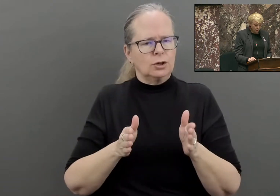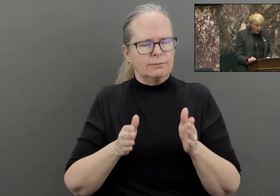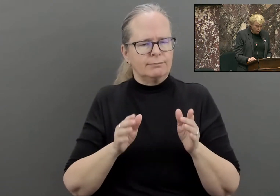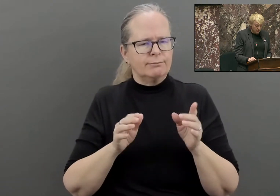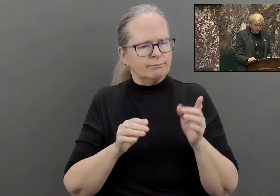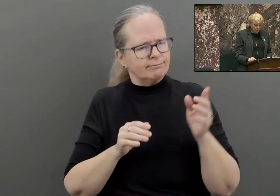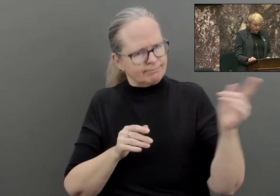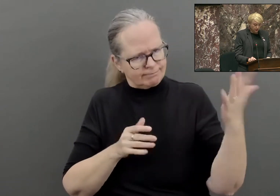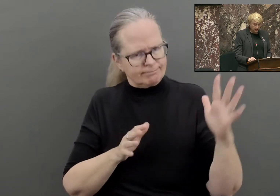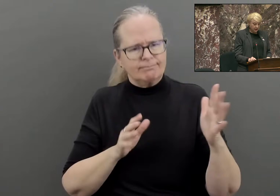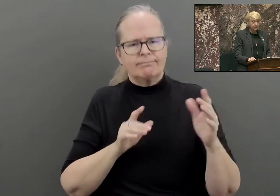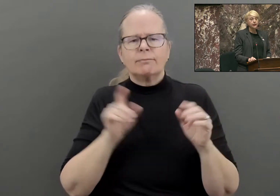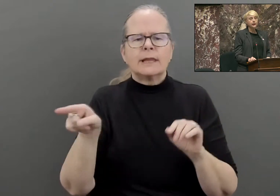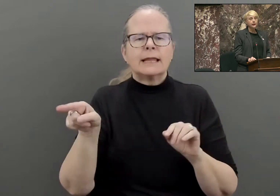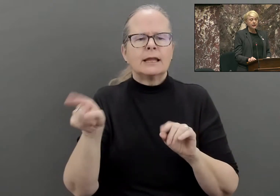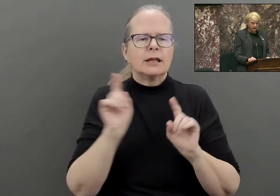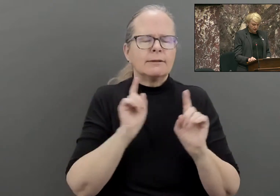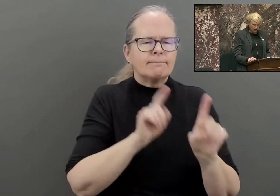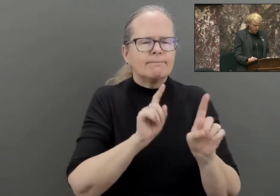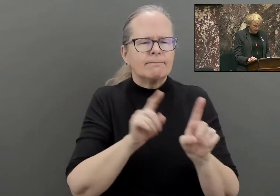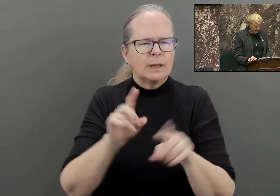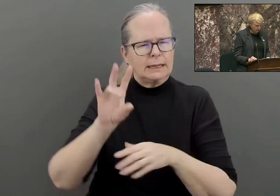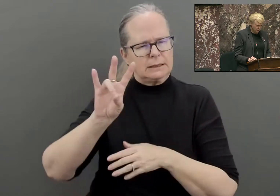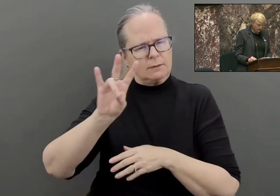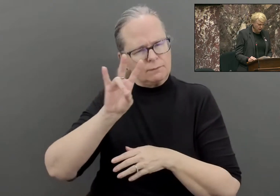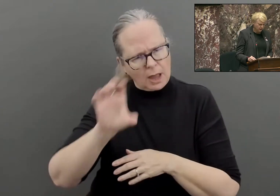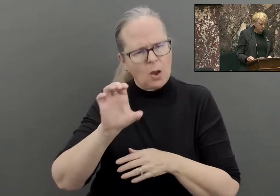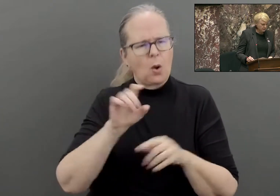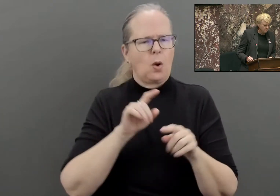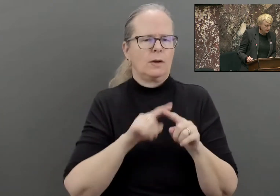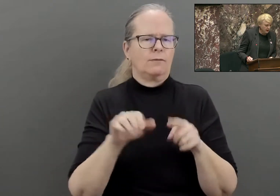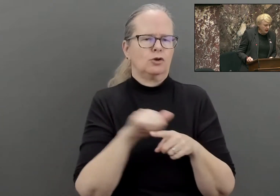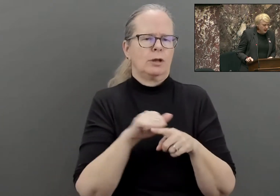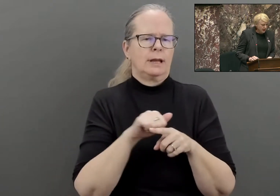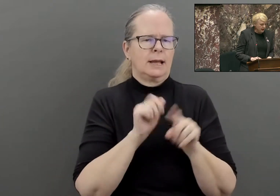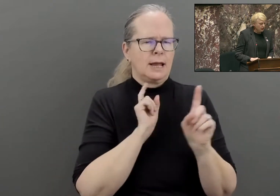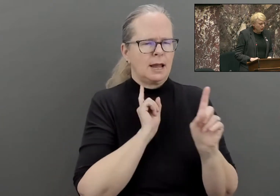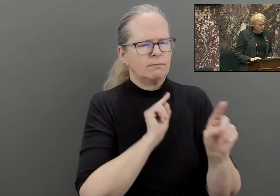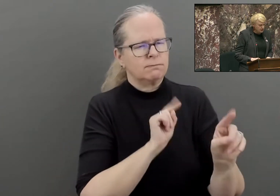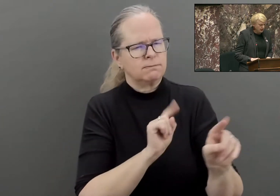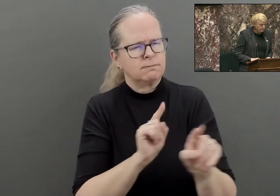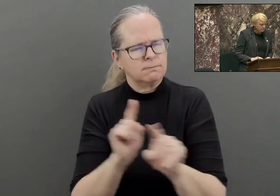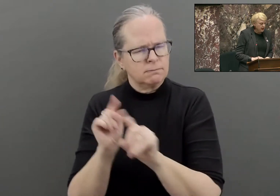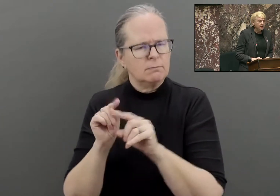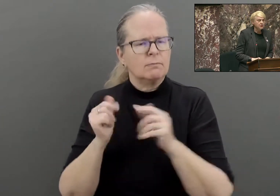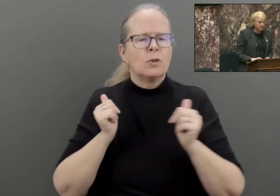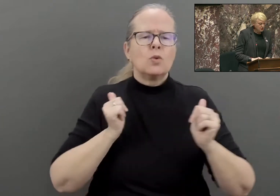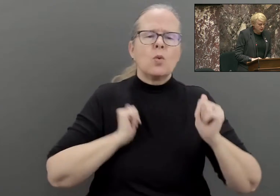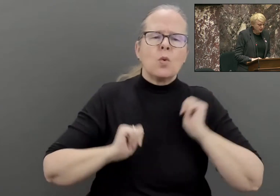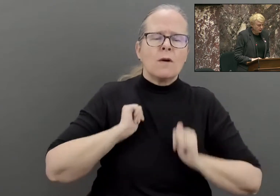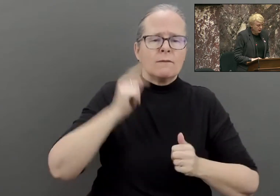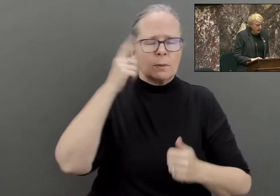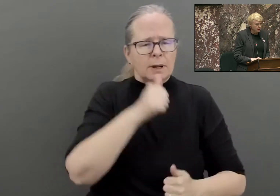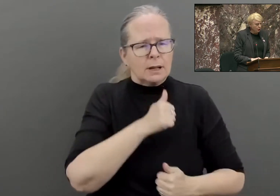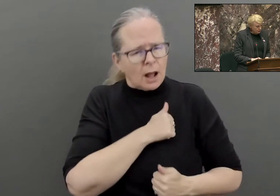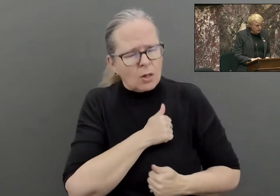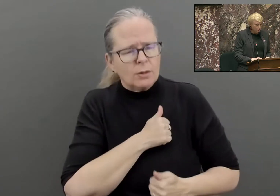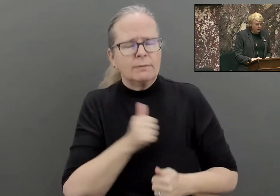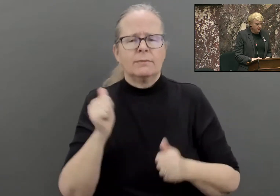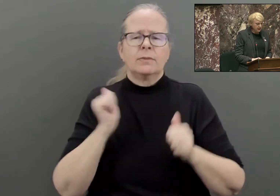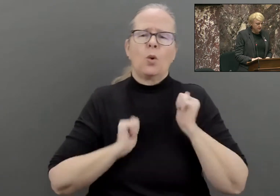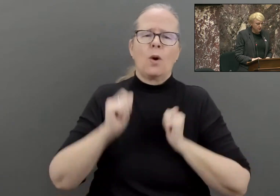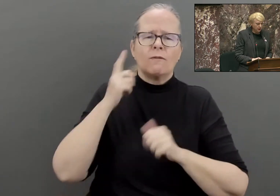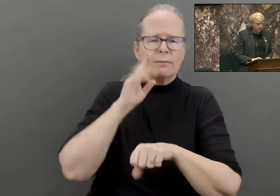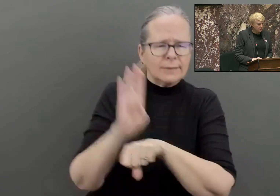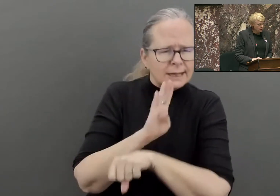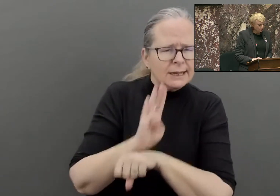unions, colleges and universities, even the U.S. Secret Service. In closing, Mr. Speaker, and also